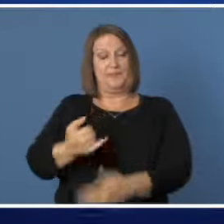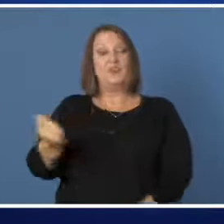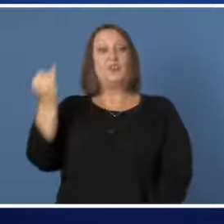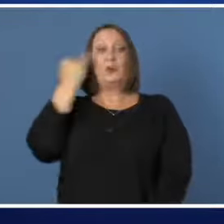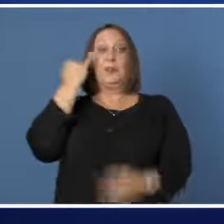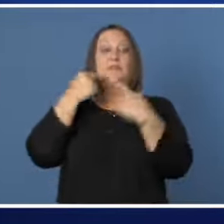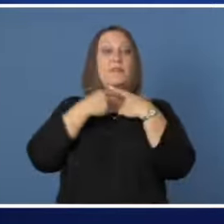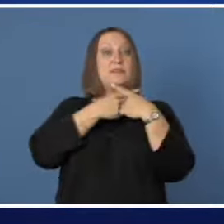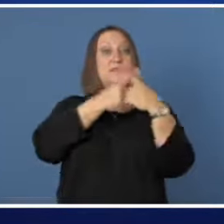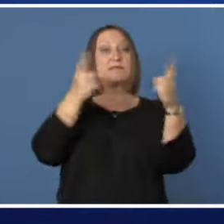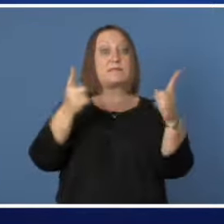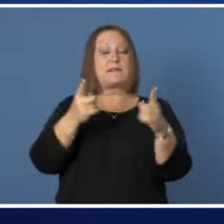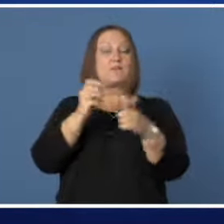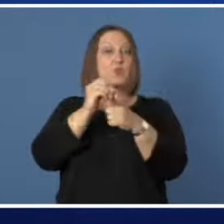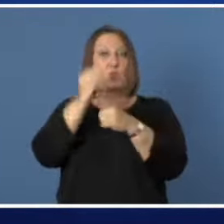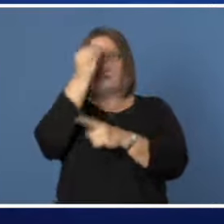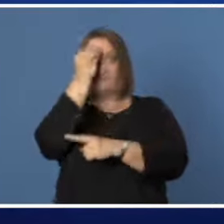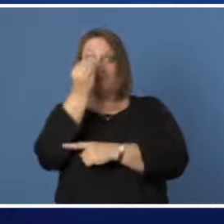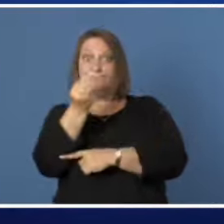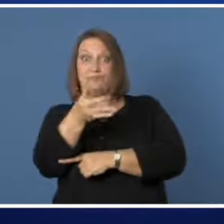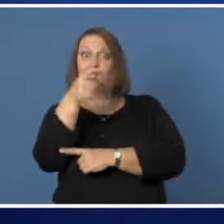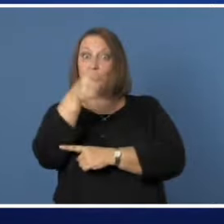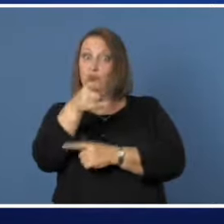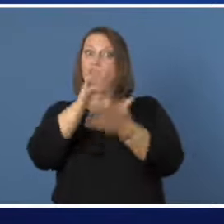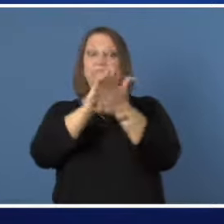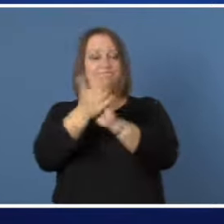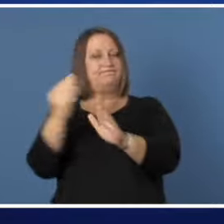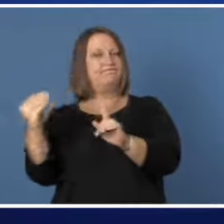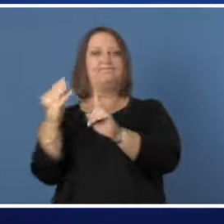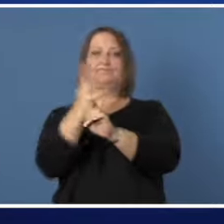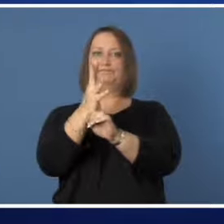If you are alerted that you have been exposed to a